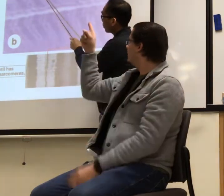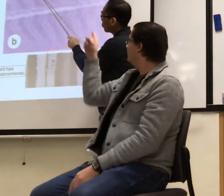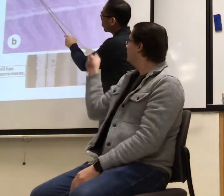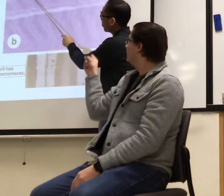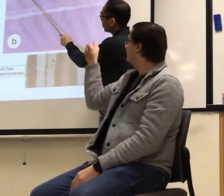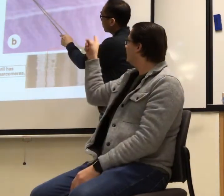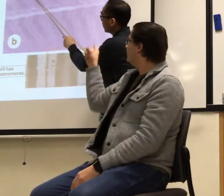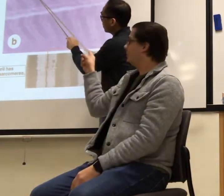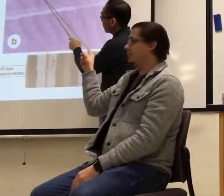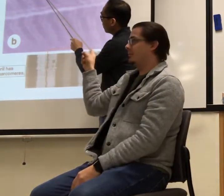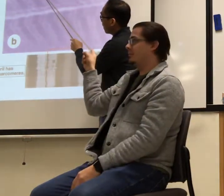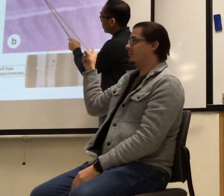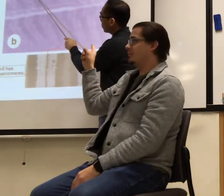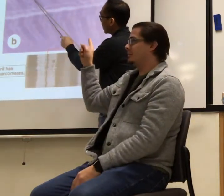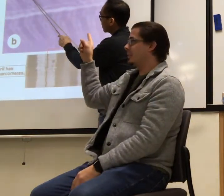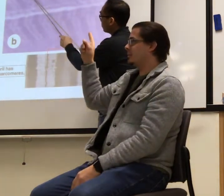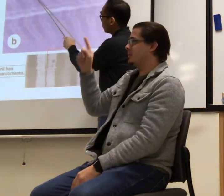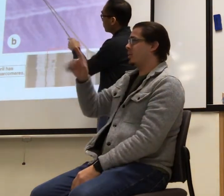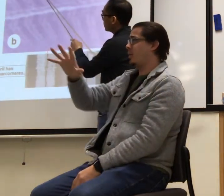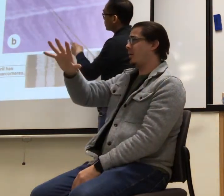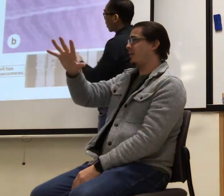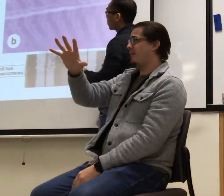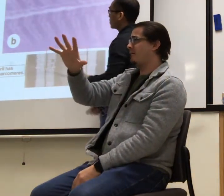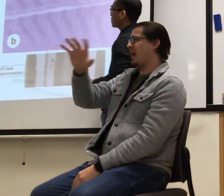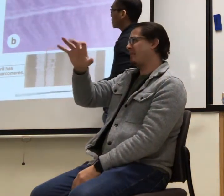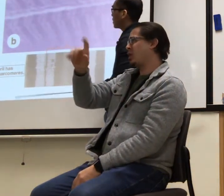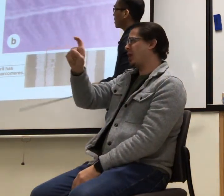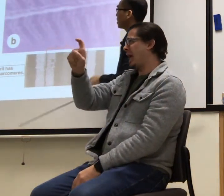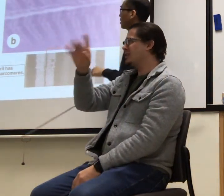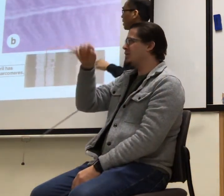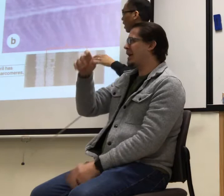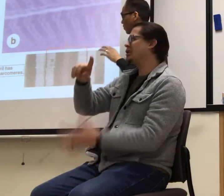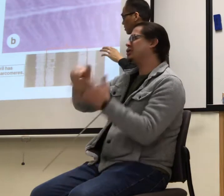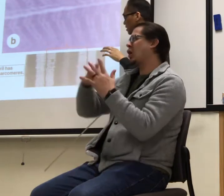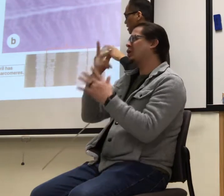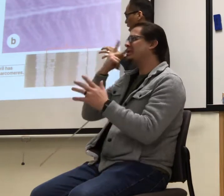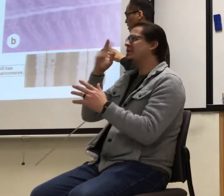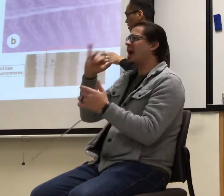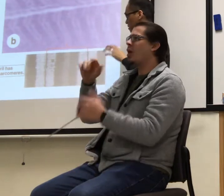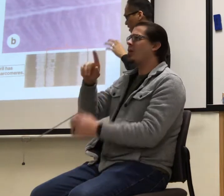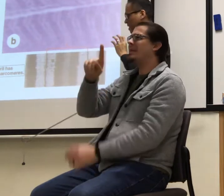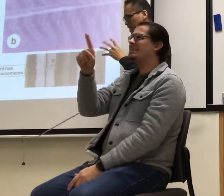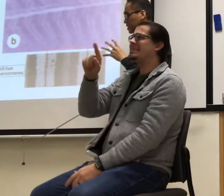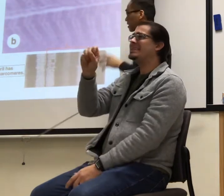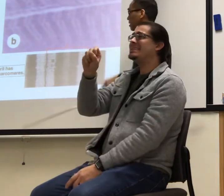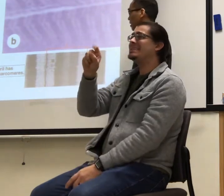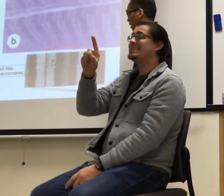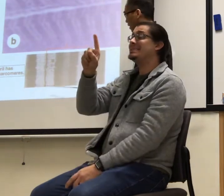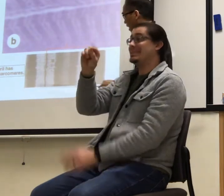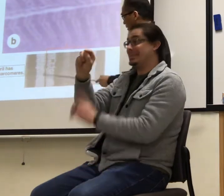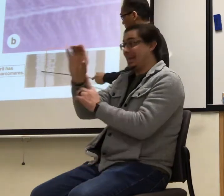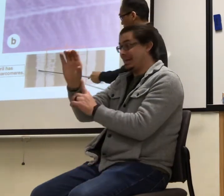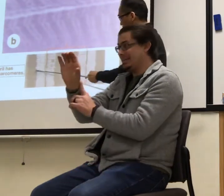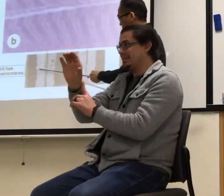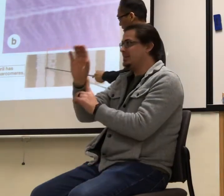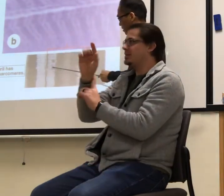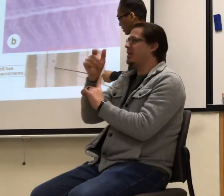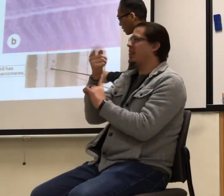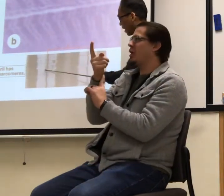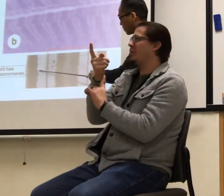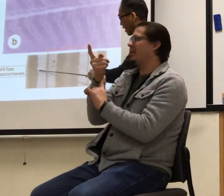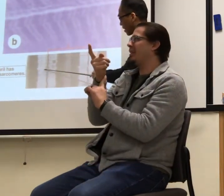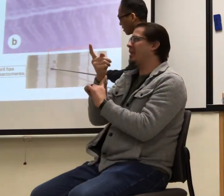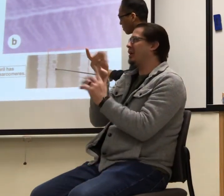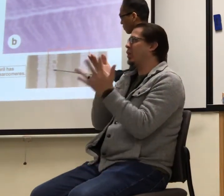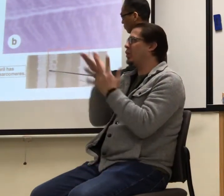is there. So at 500x, you can start to see how the Z-disc, it kind of bisects